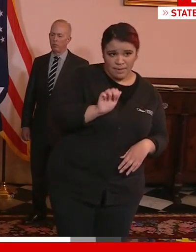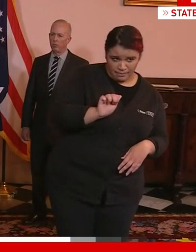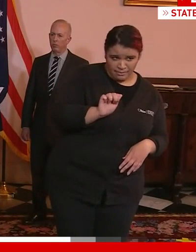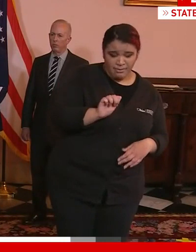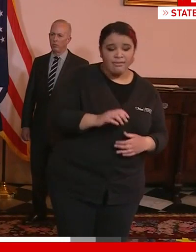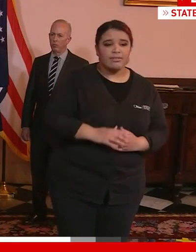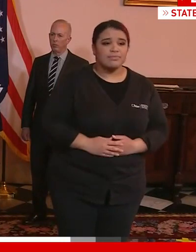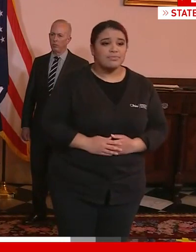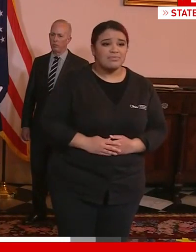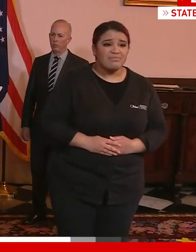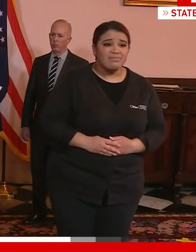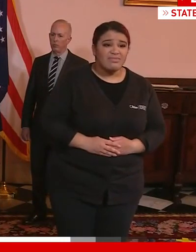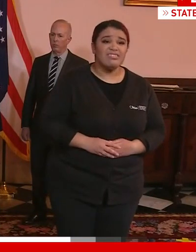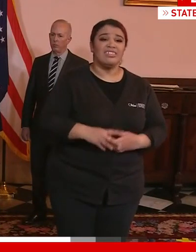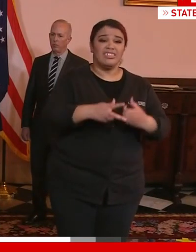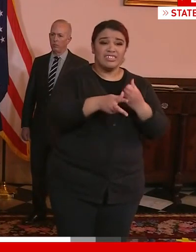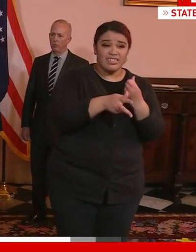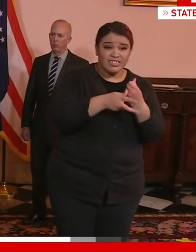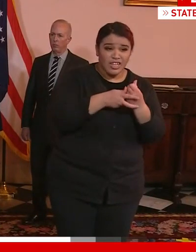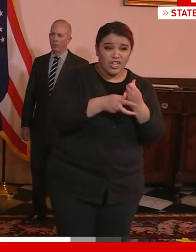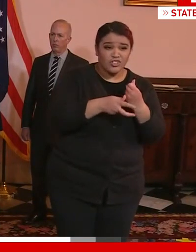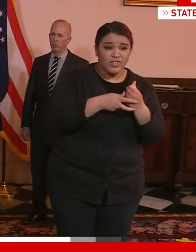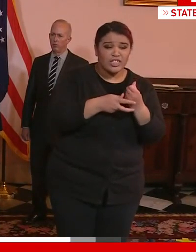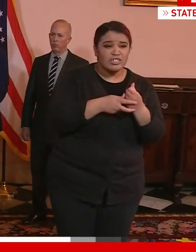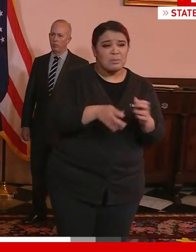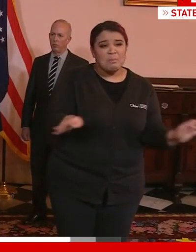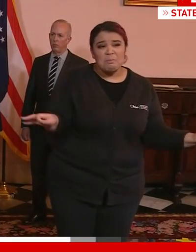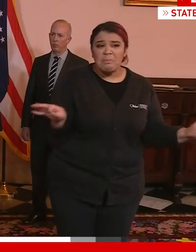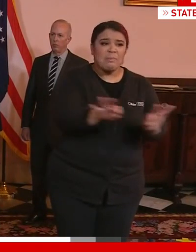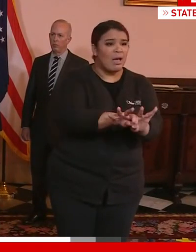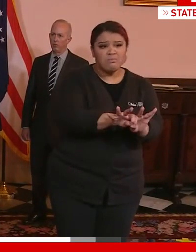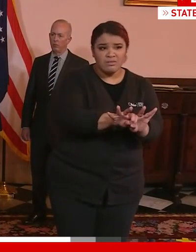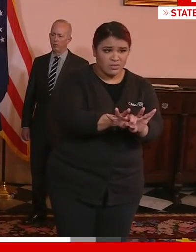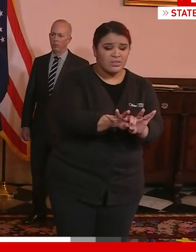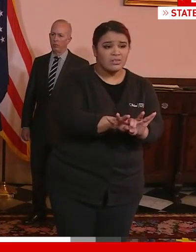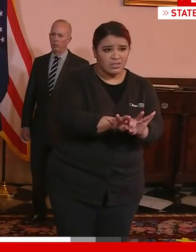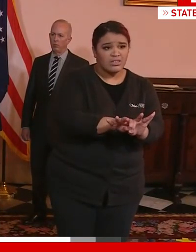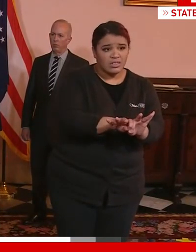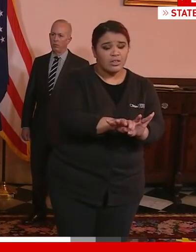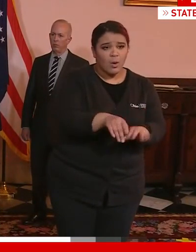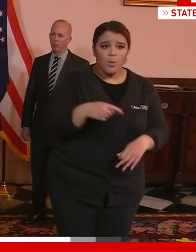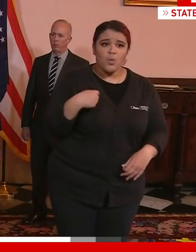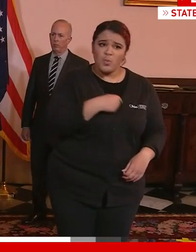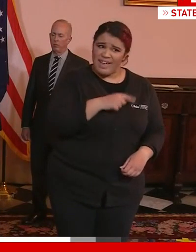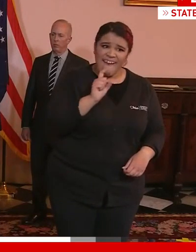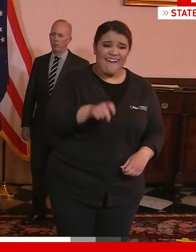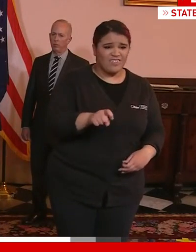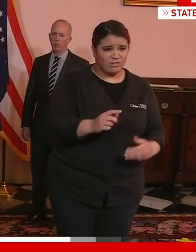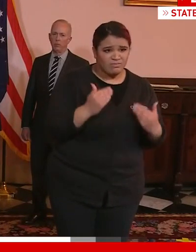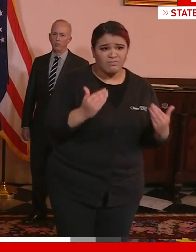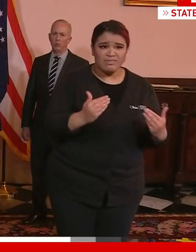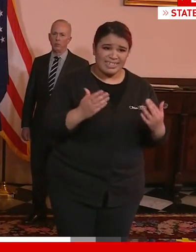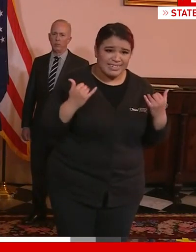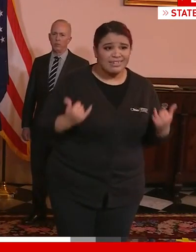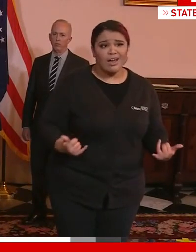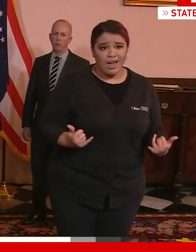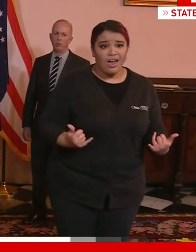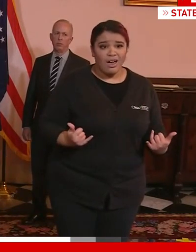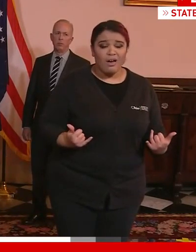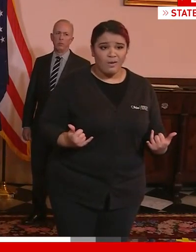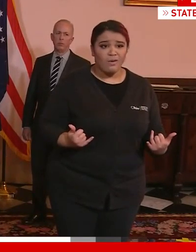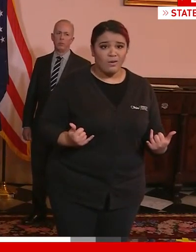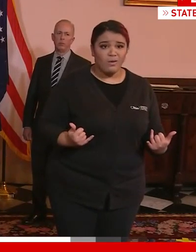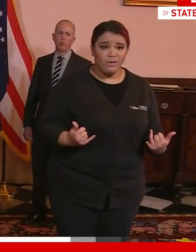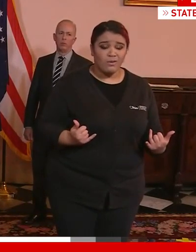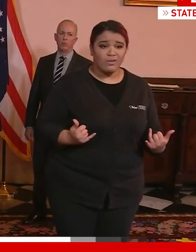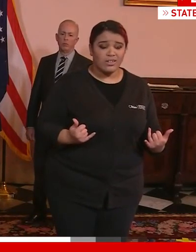Conservation in this entire situation is paramount. We have to take those steps. It's one of the critical mitigation steps that we have